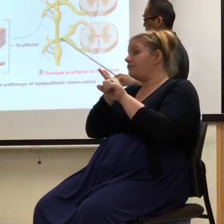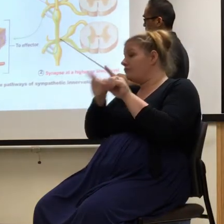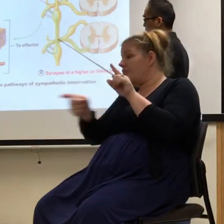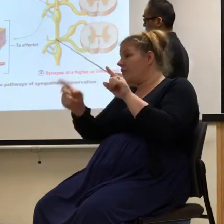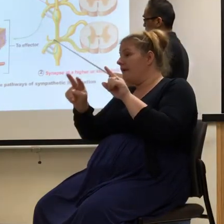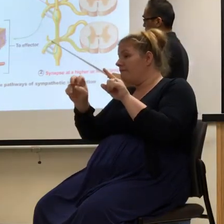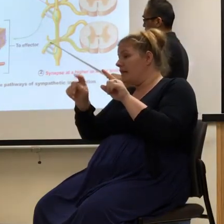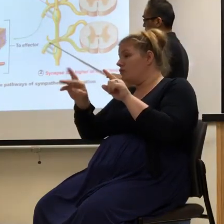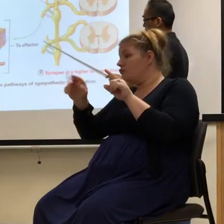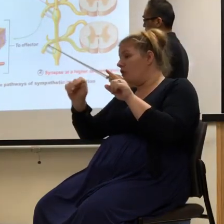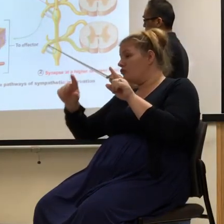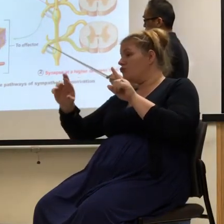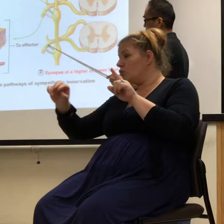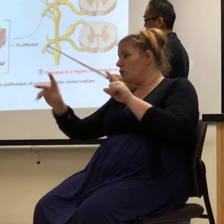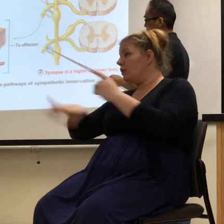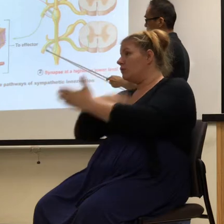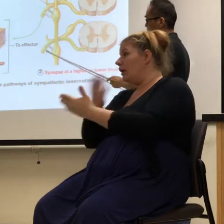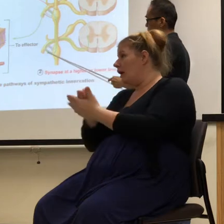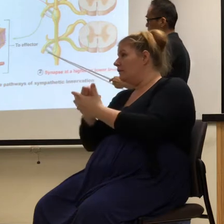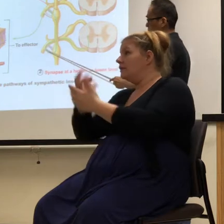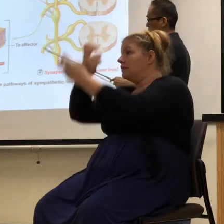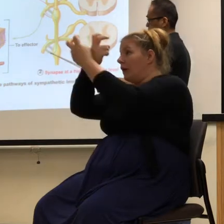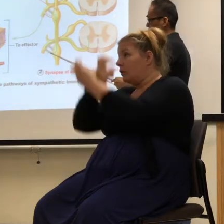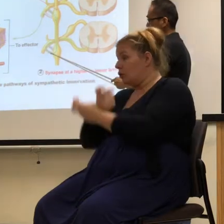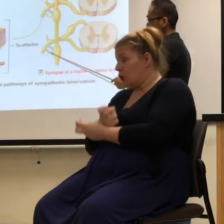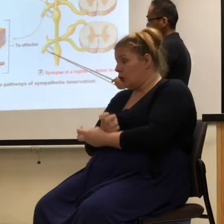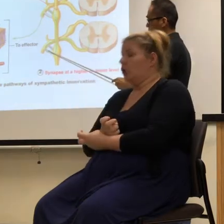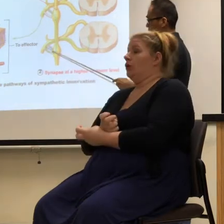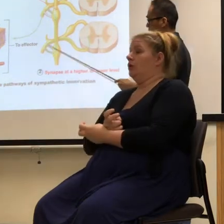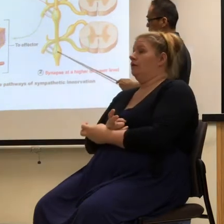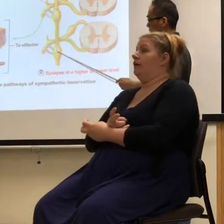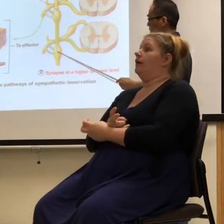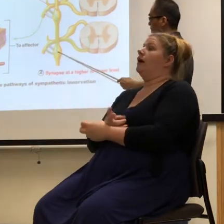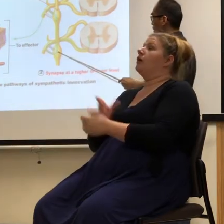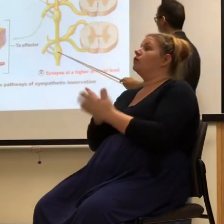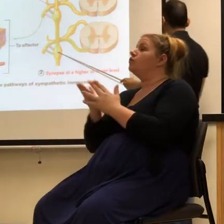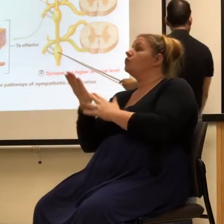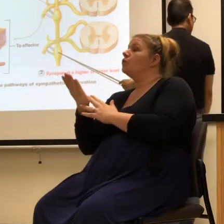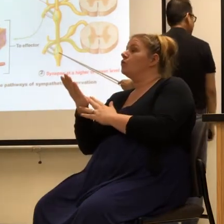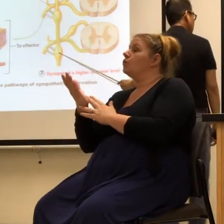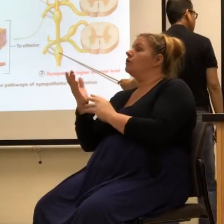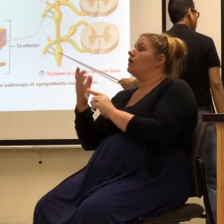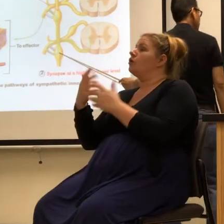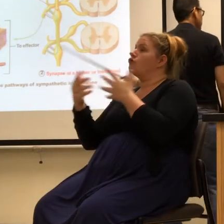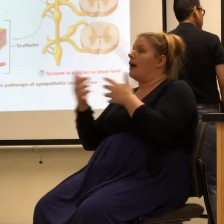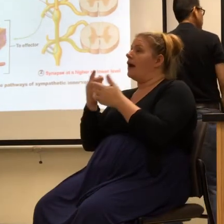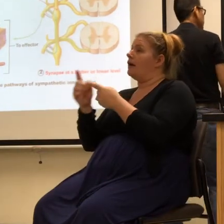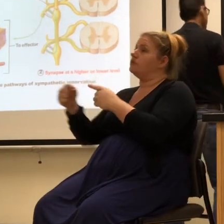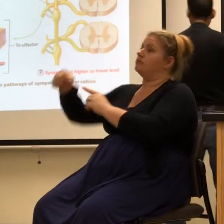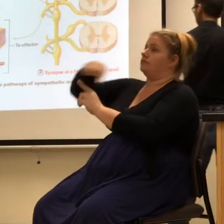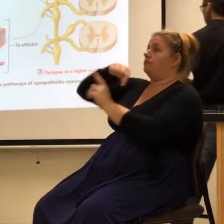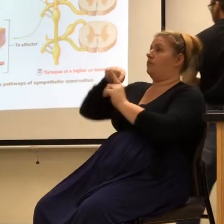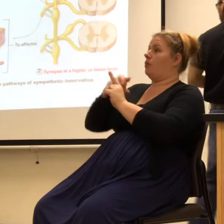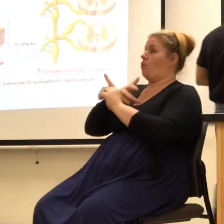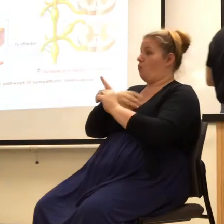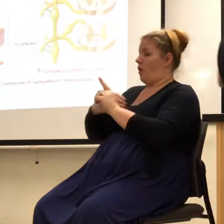nerve, goes to the ventral ramus, white ramus, you're in the paravertebral ganglion.